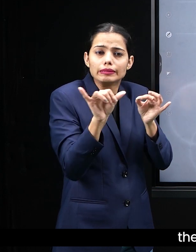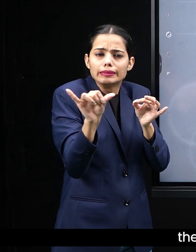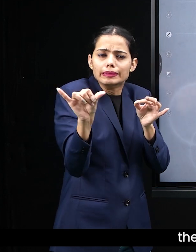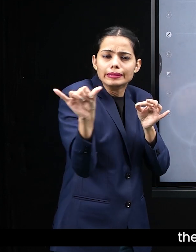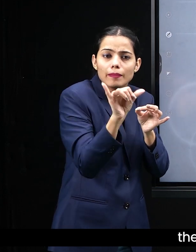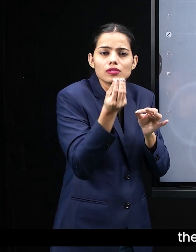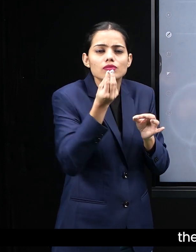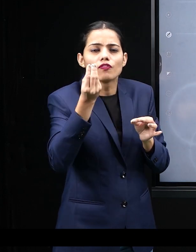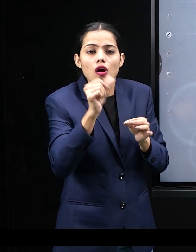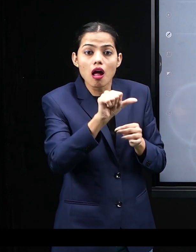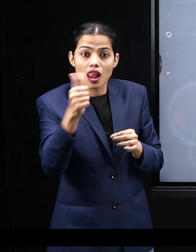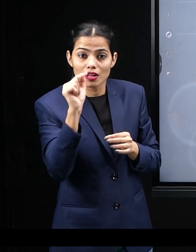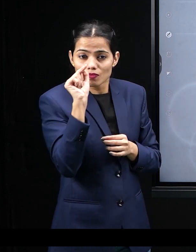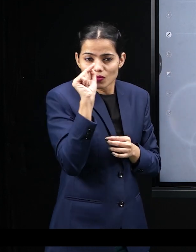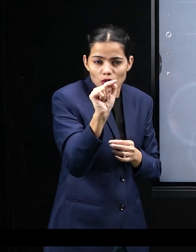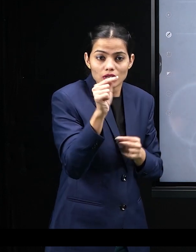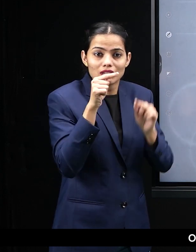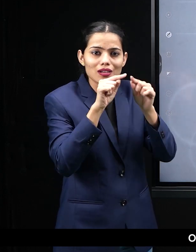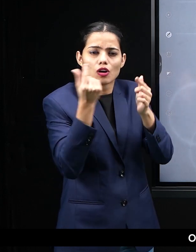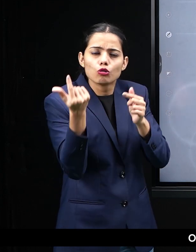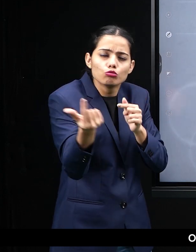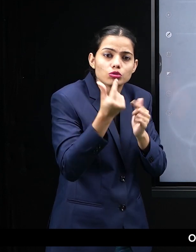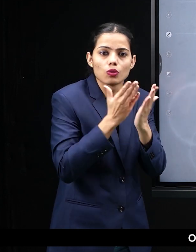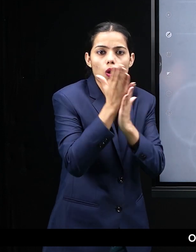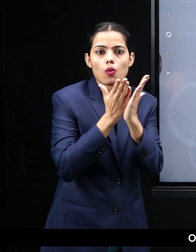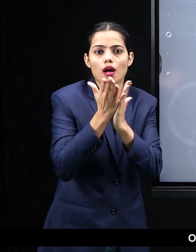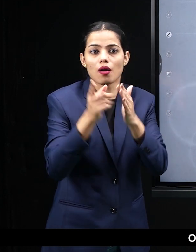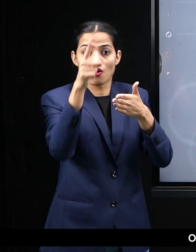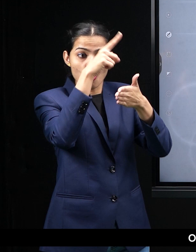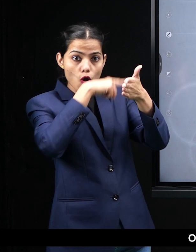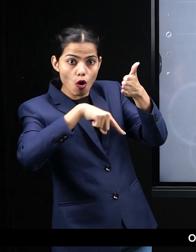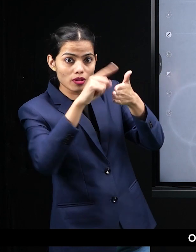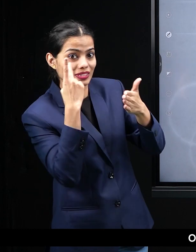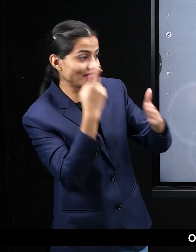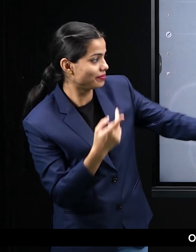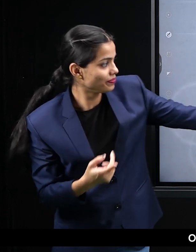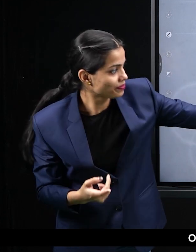the same arc at some other point on the remaining part of the circle.